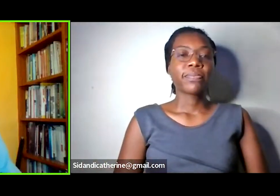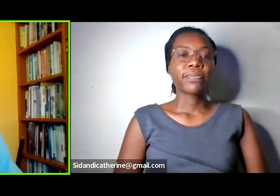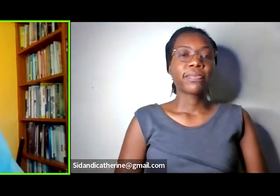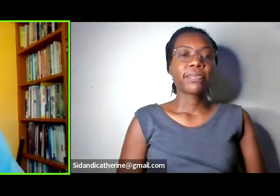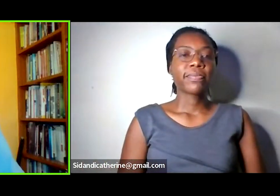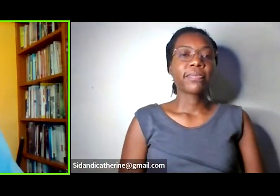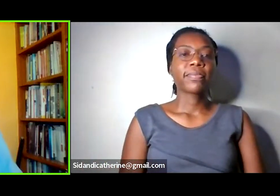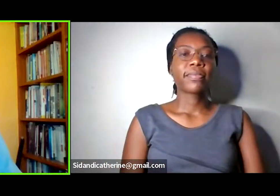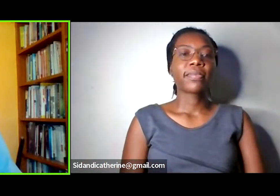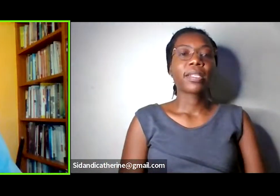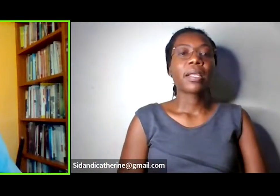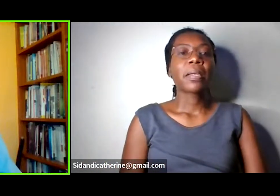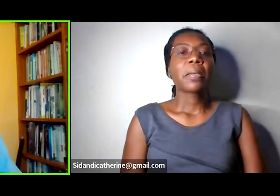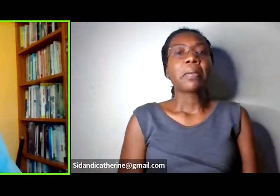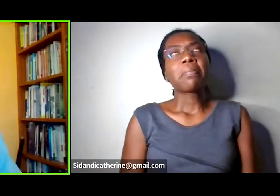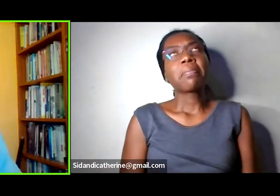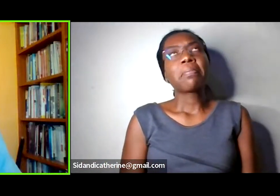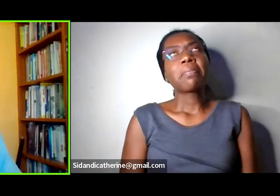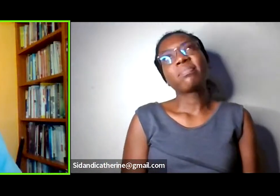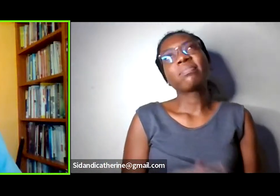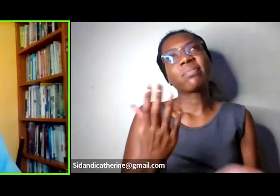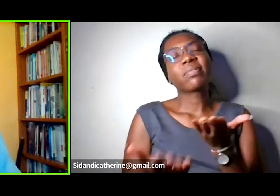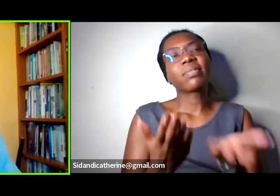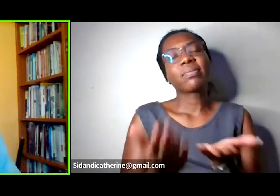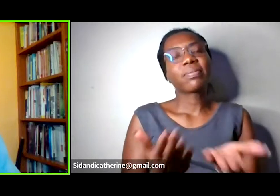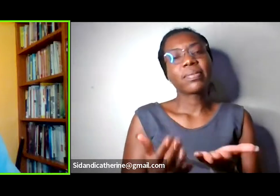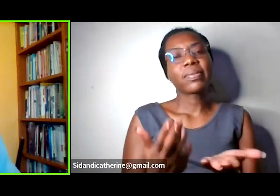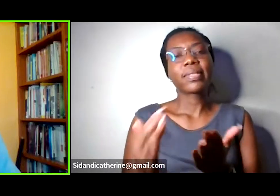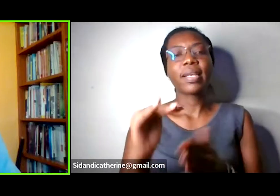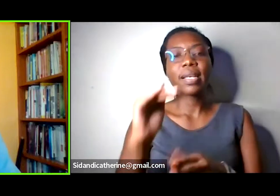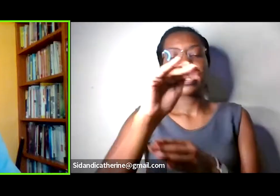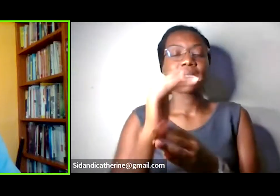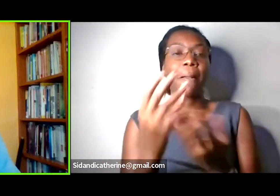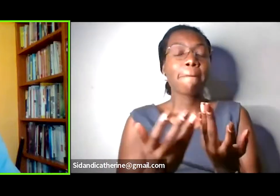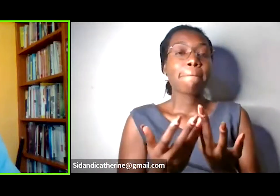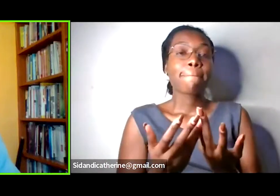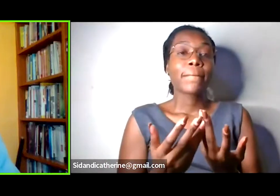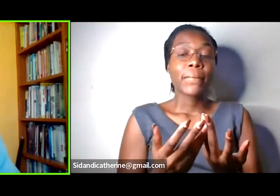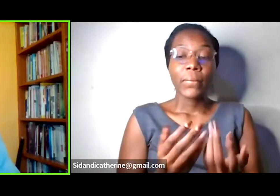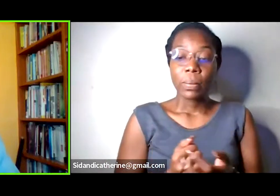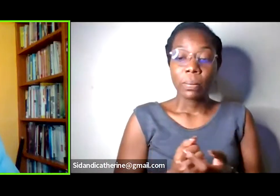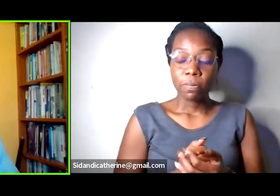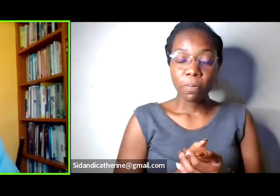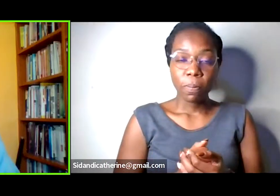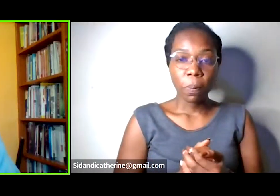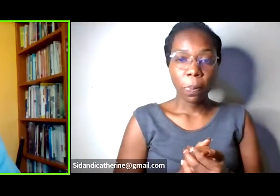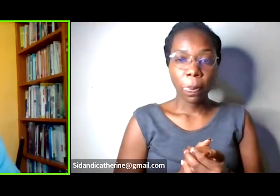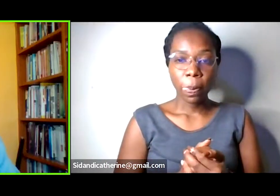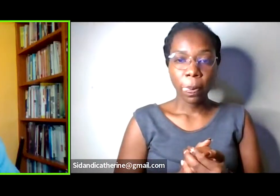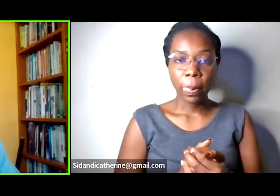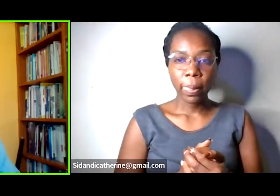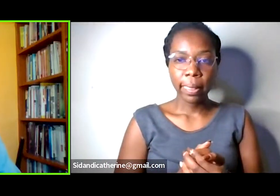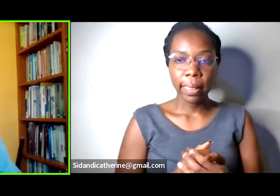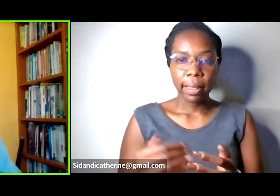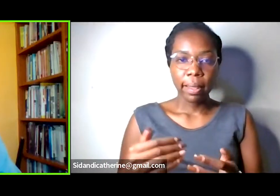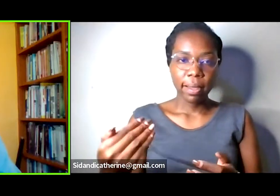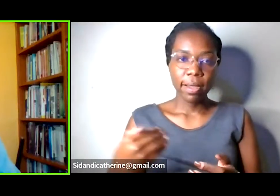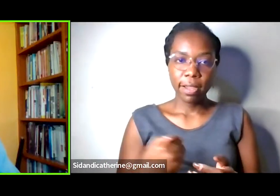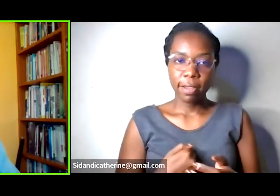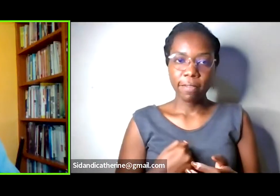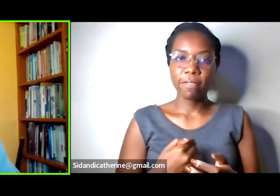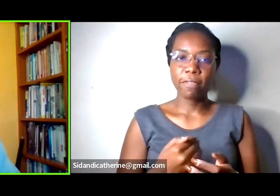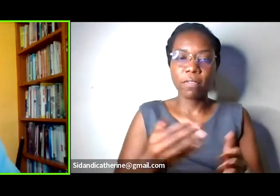be an author, a coach, an entrepreneur. Notice how I'm very specific in terms of calling by